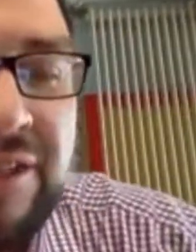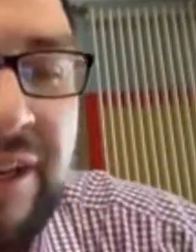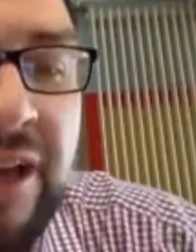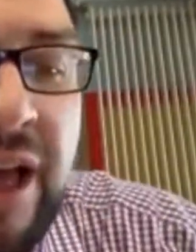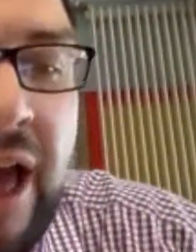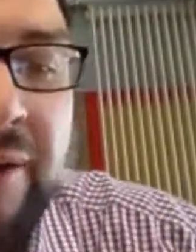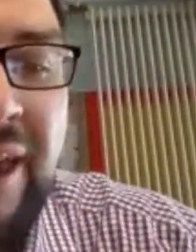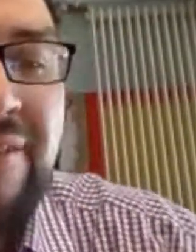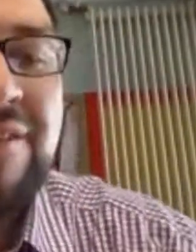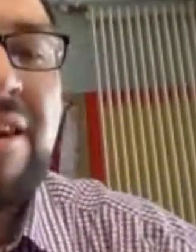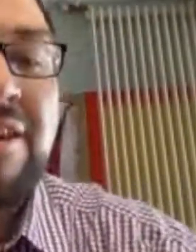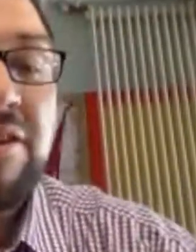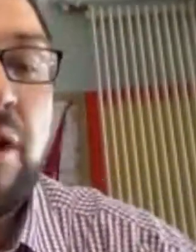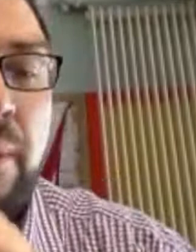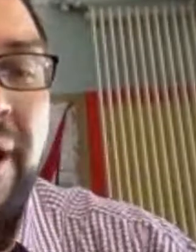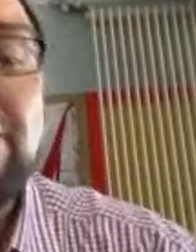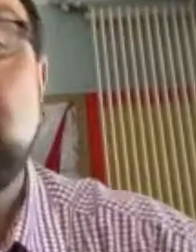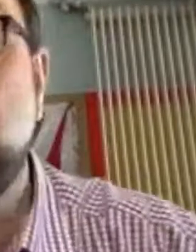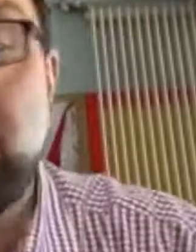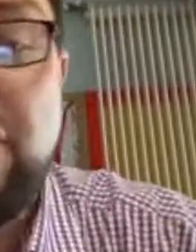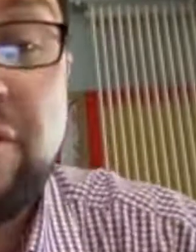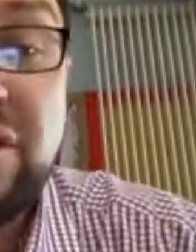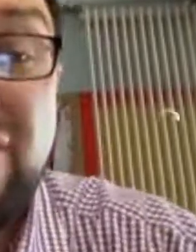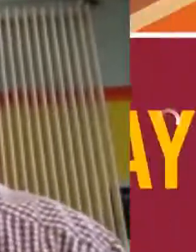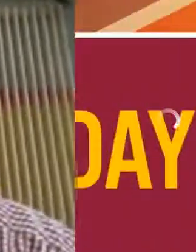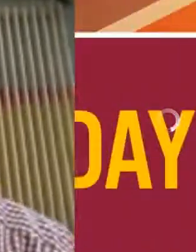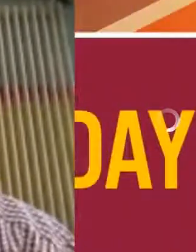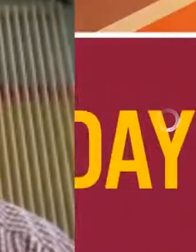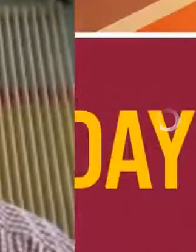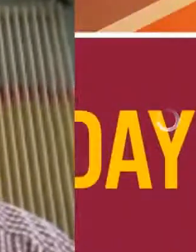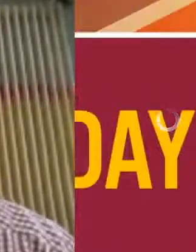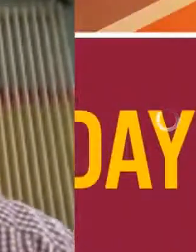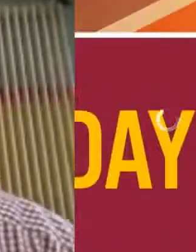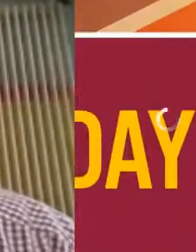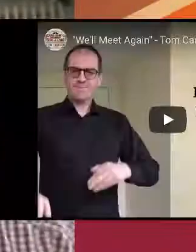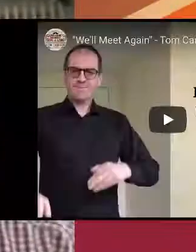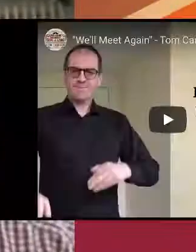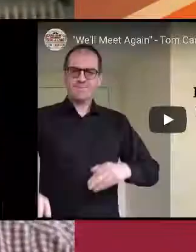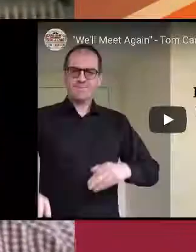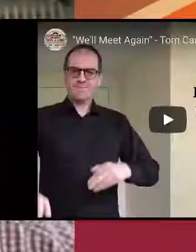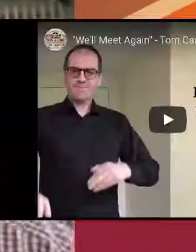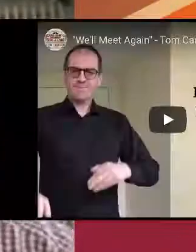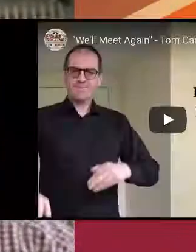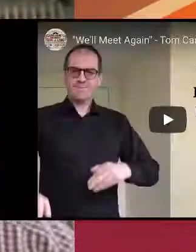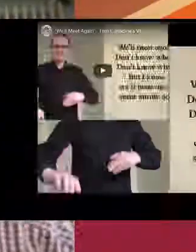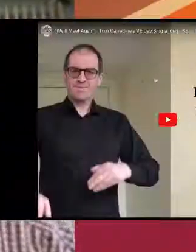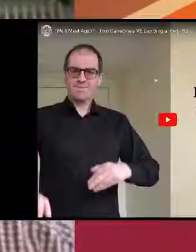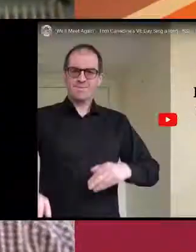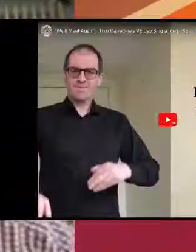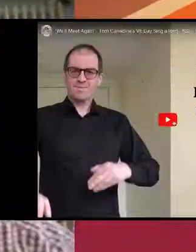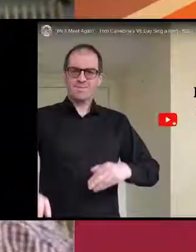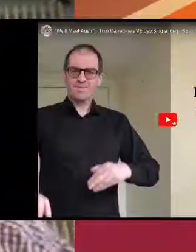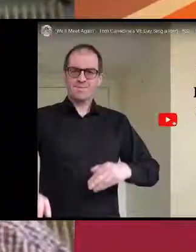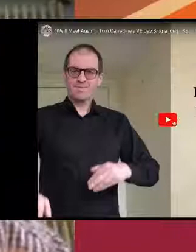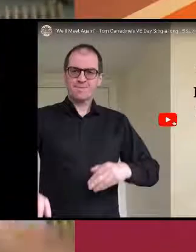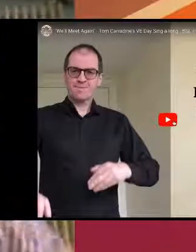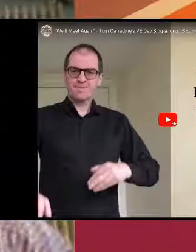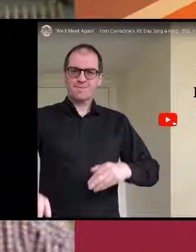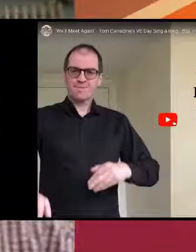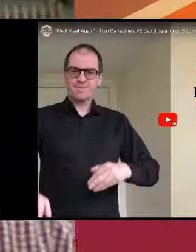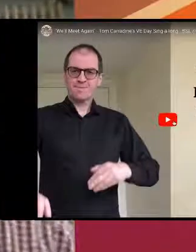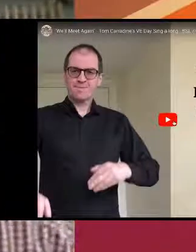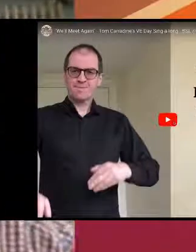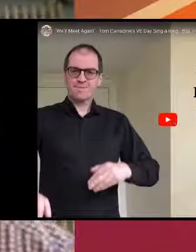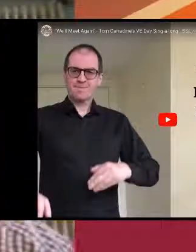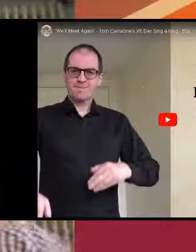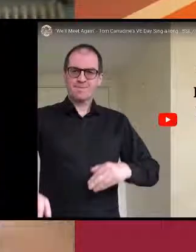speech that she gave to the nation about the coronavirus. So they're really special words. And we're going to remember that song, and we're going to help